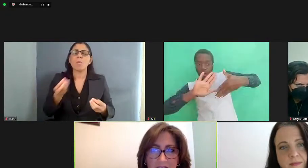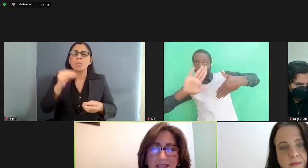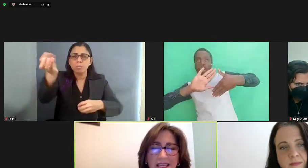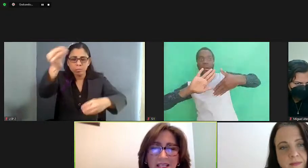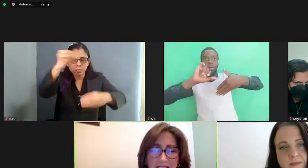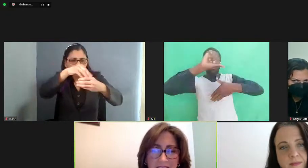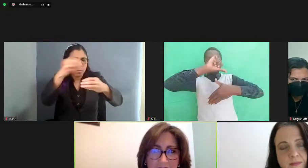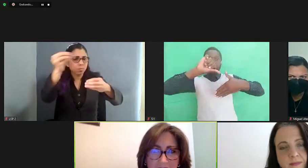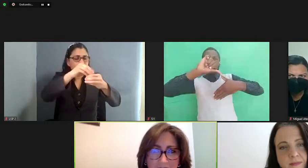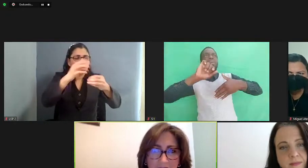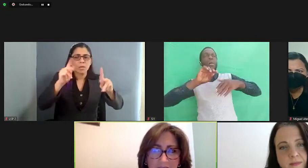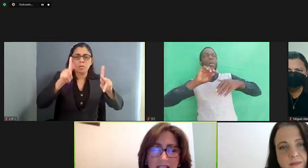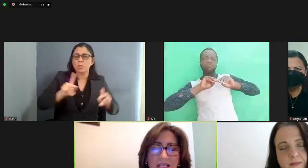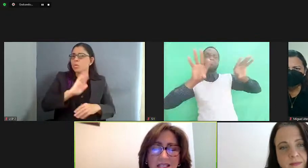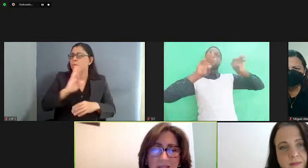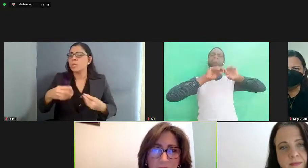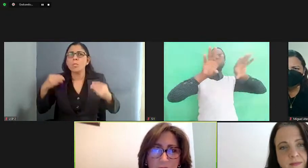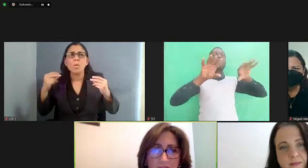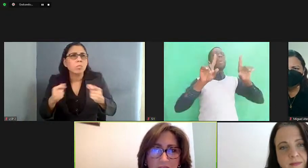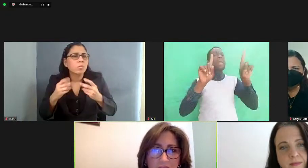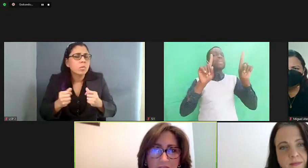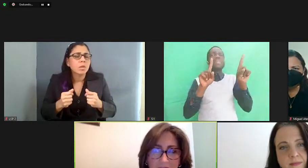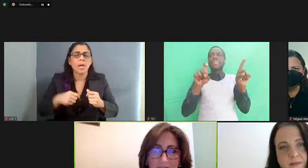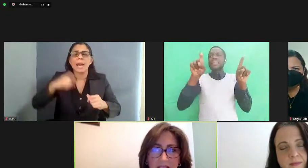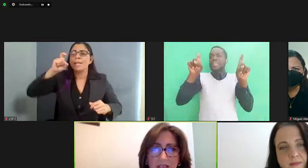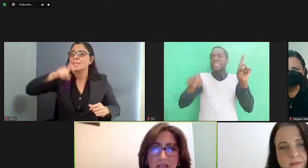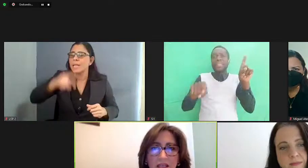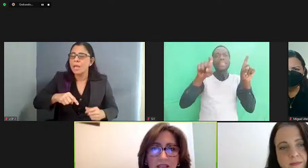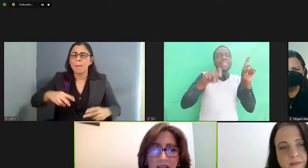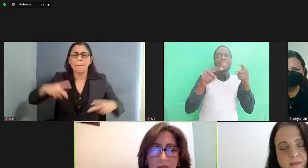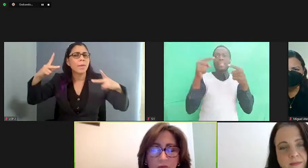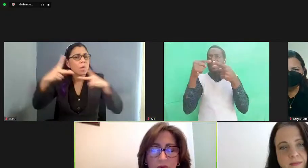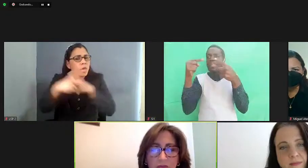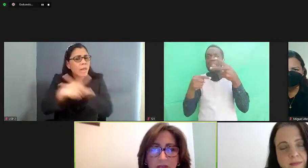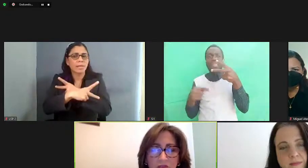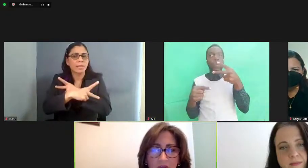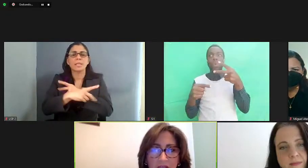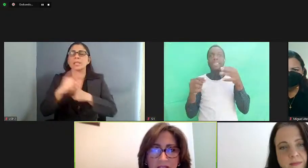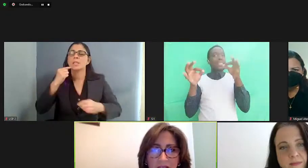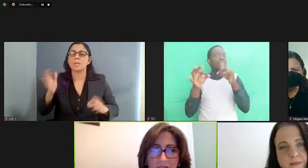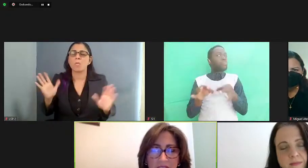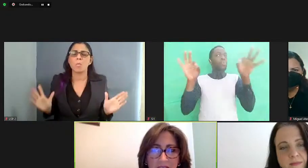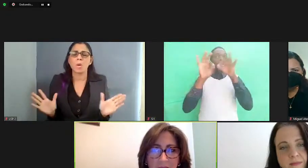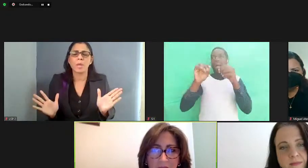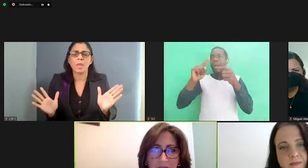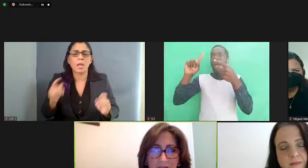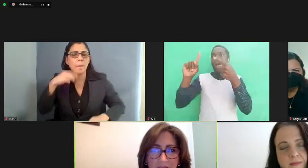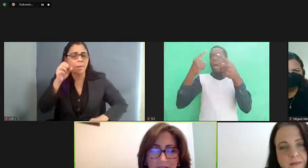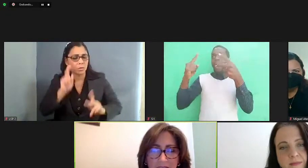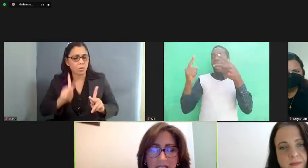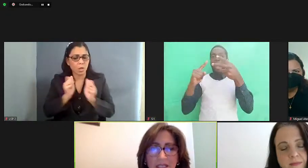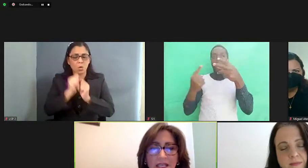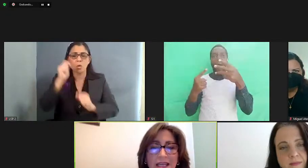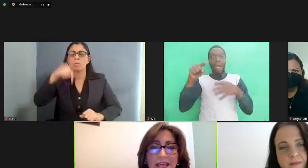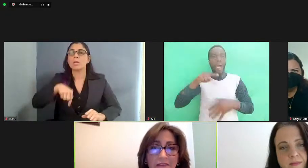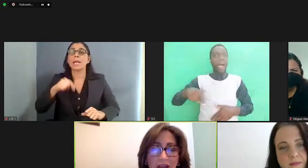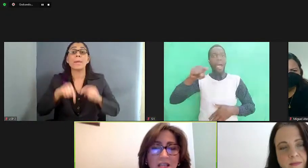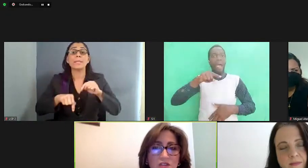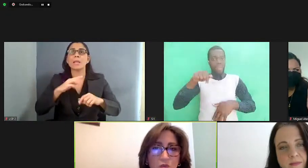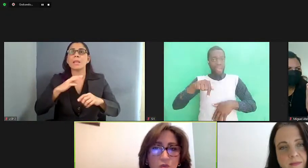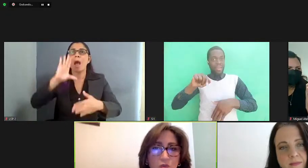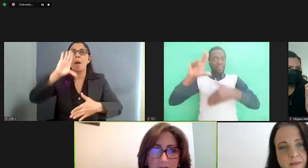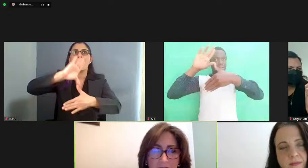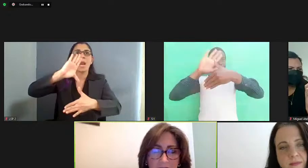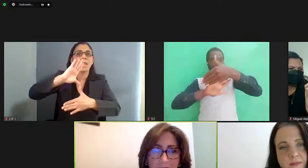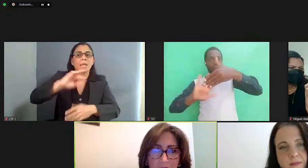to collect these needs these priorities of the movement of